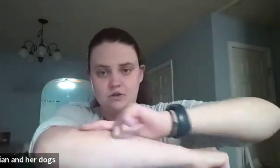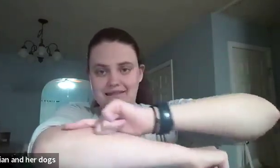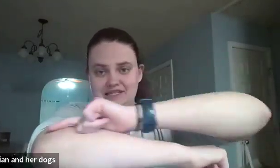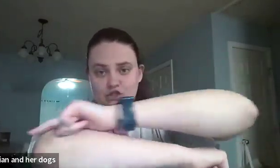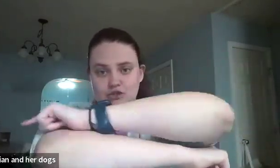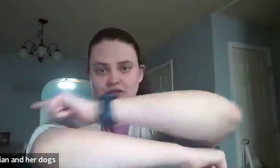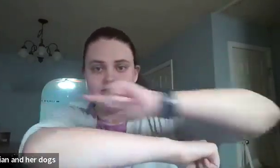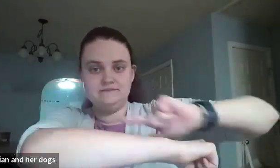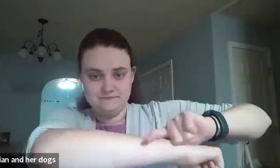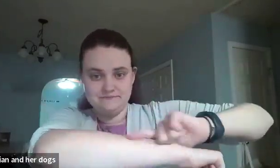go lizard.